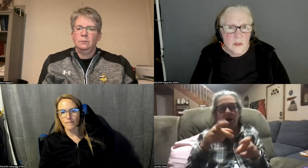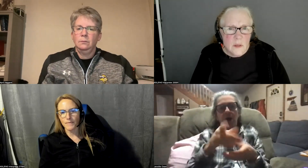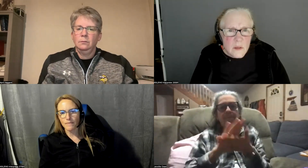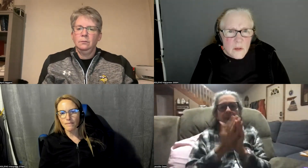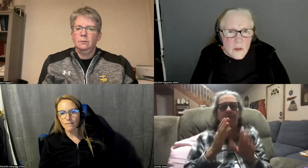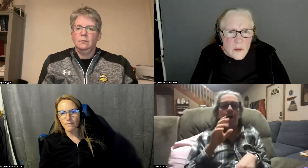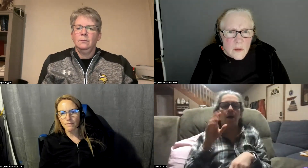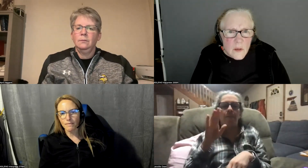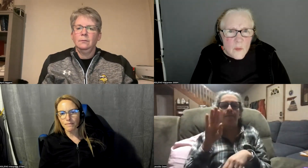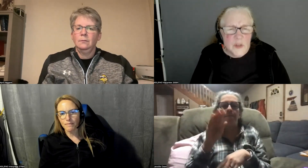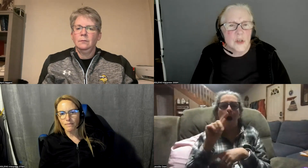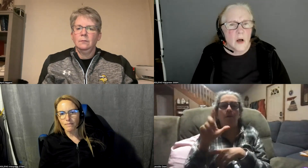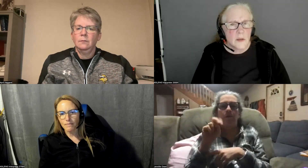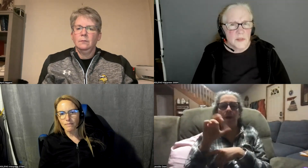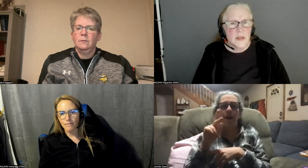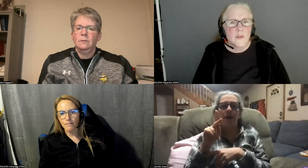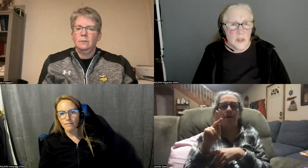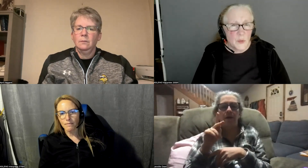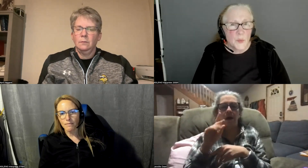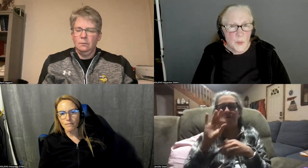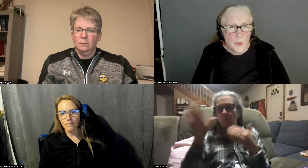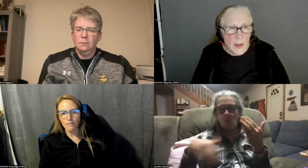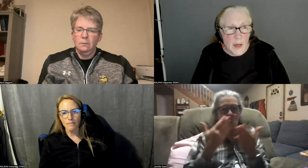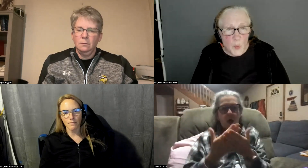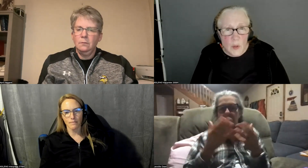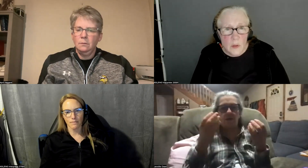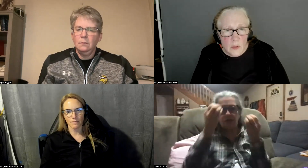that we should all send everything through April